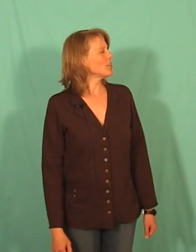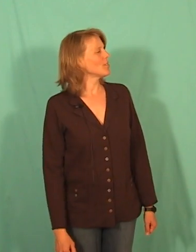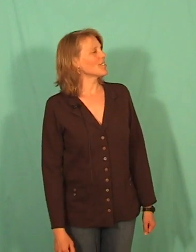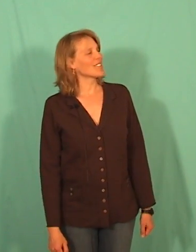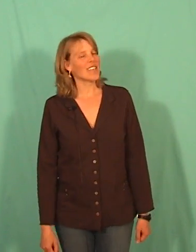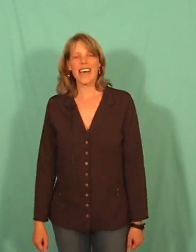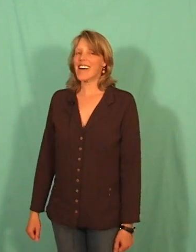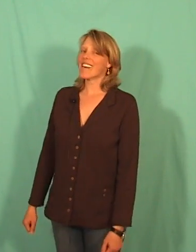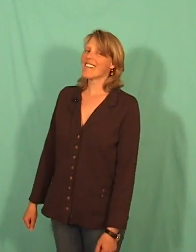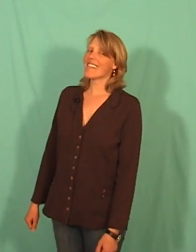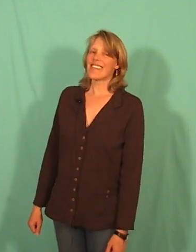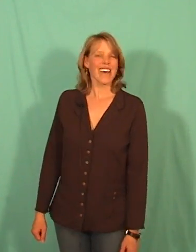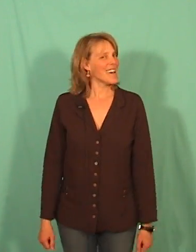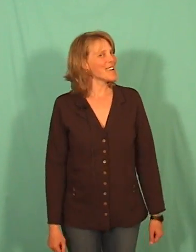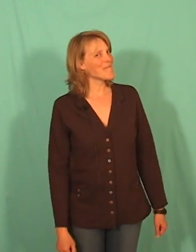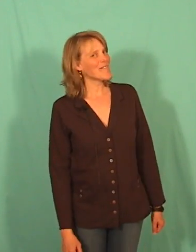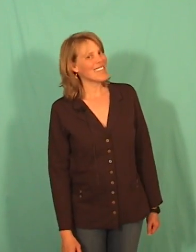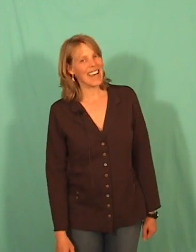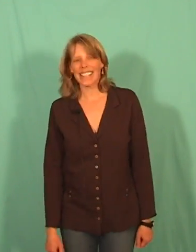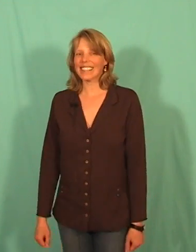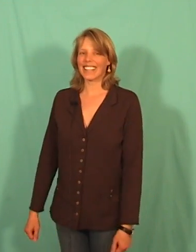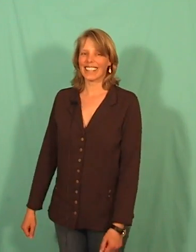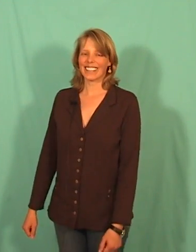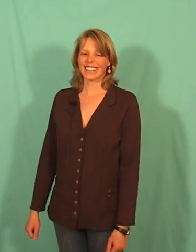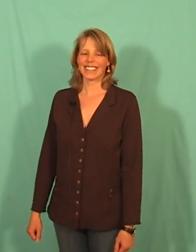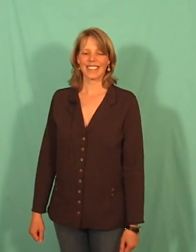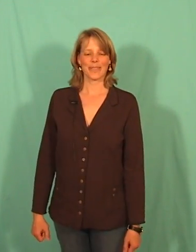Don't send them yet.